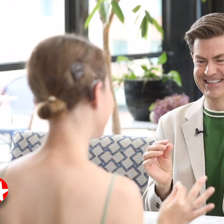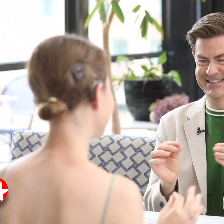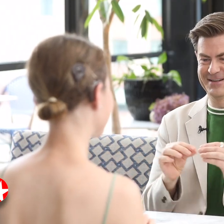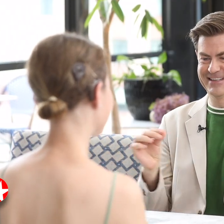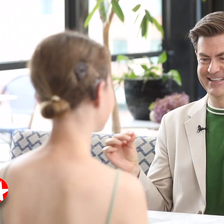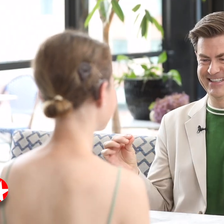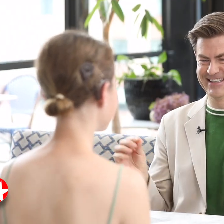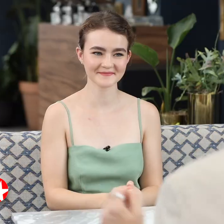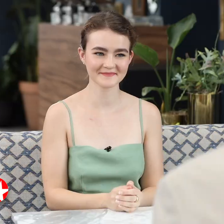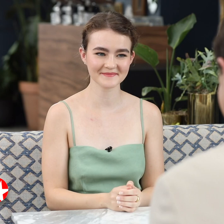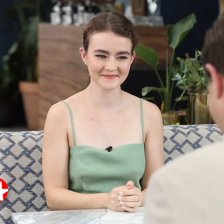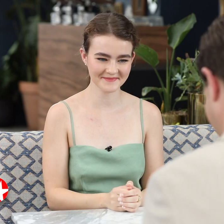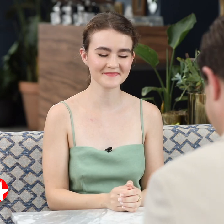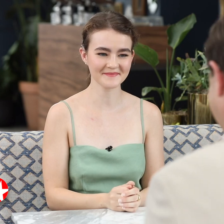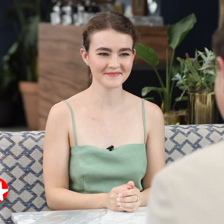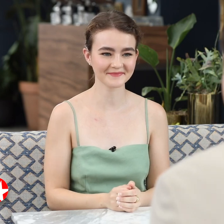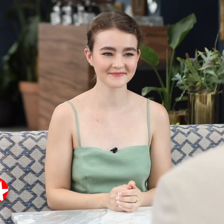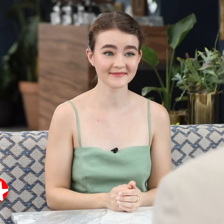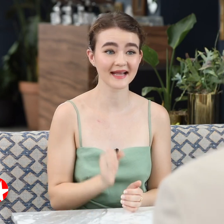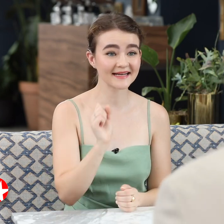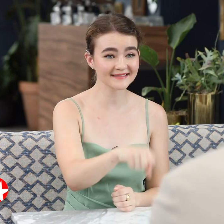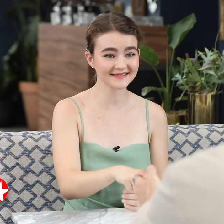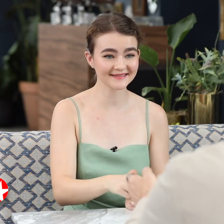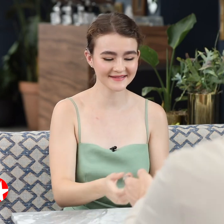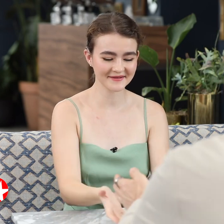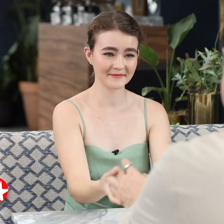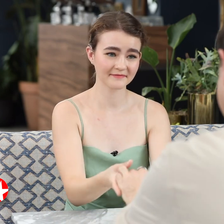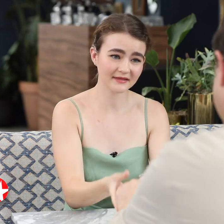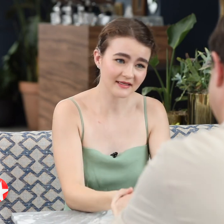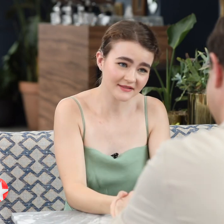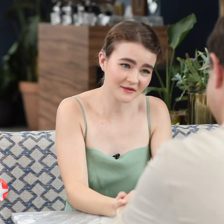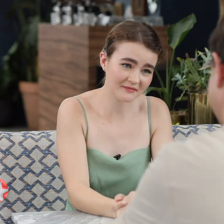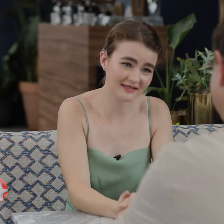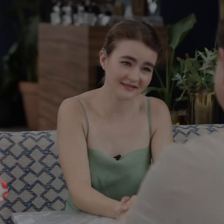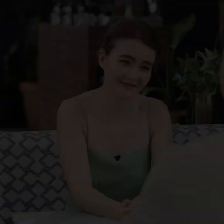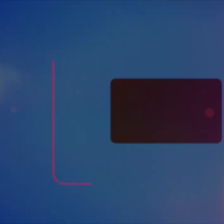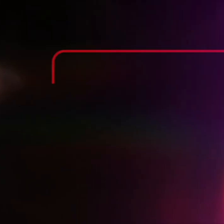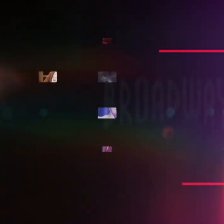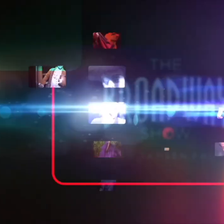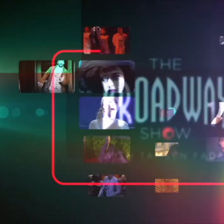Perfect. Thank you. That was perfect. Thank you so much. Thank you so much.